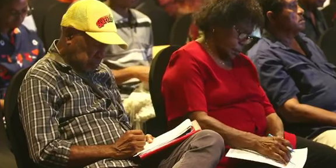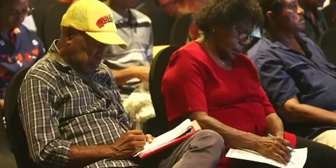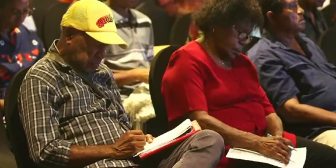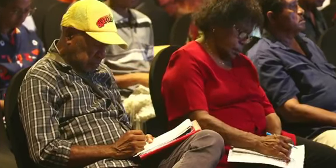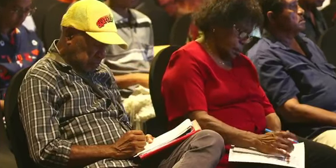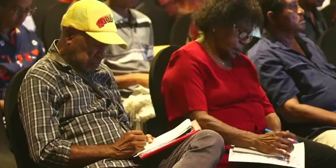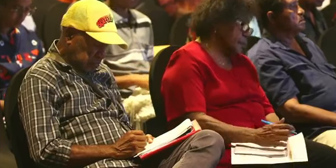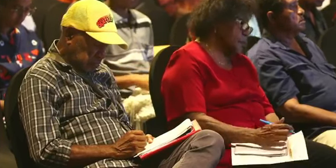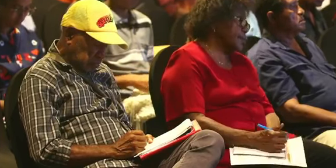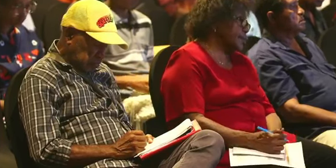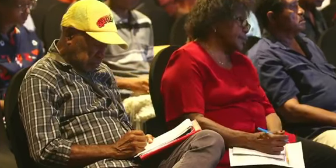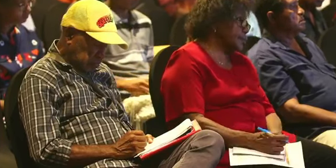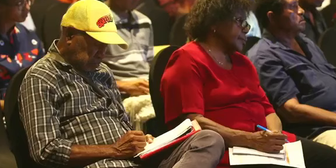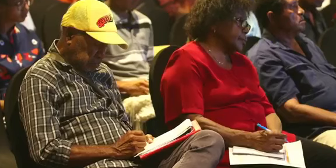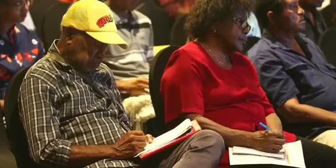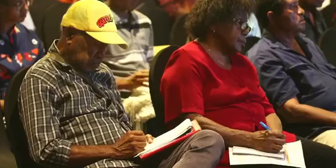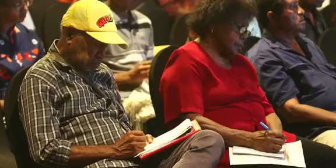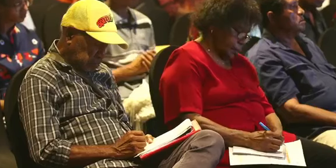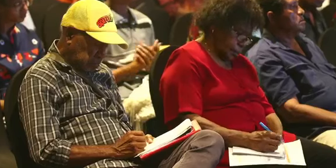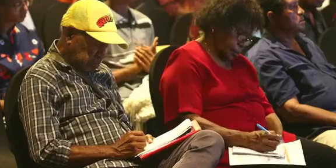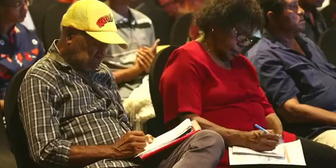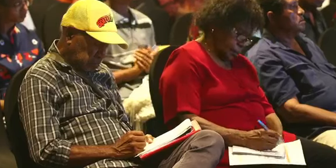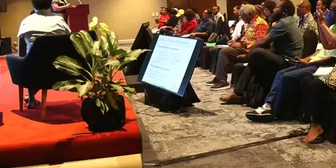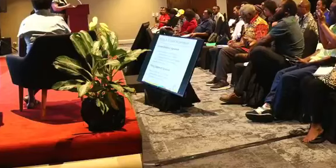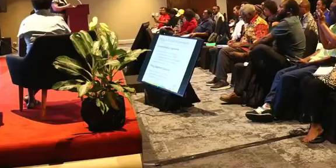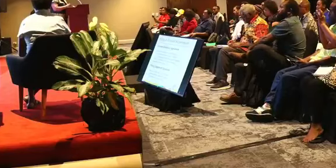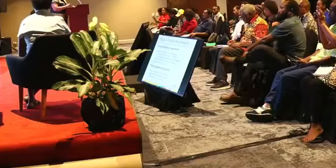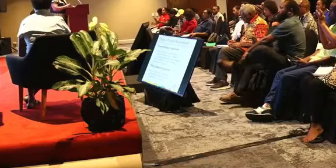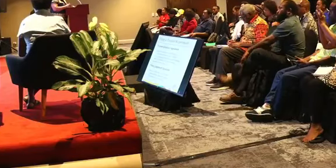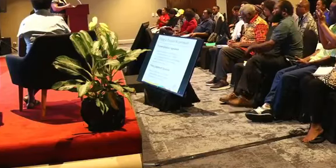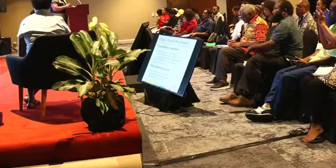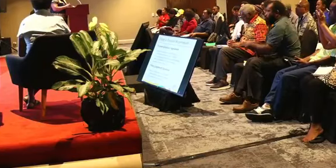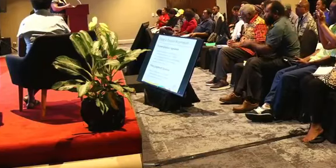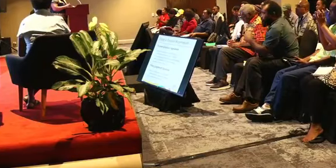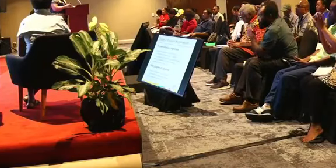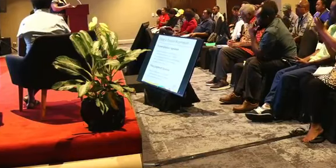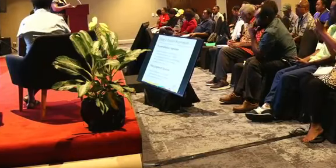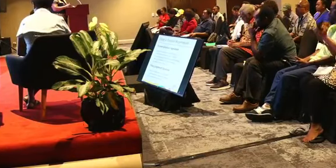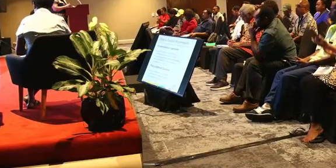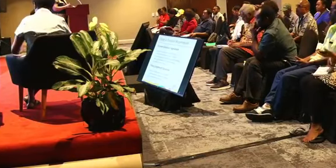extension or a payment agreement.